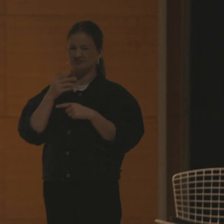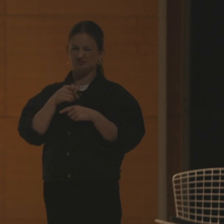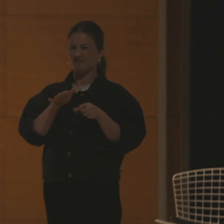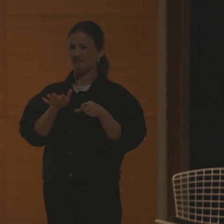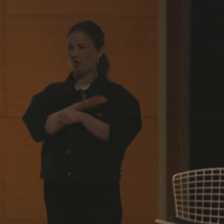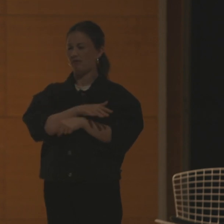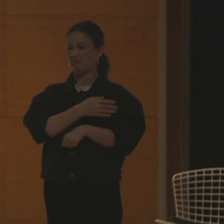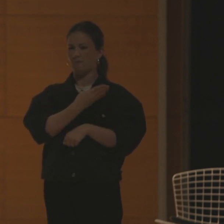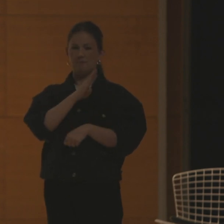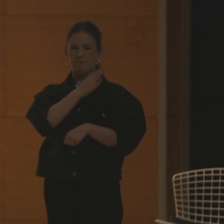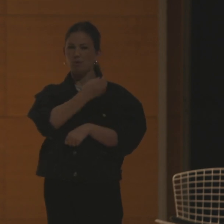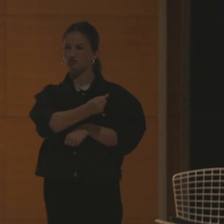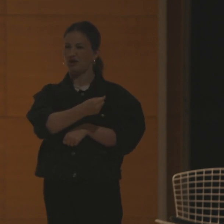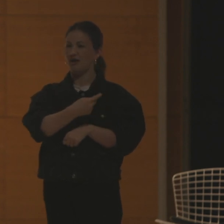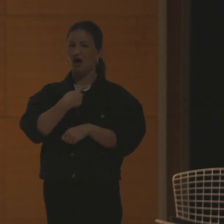for a gram, and